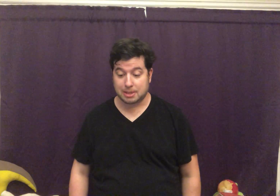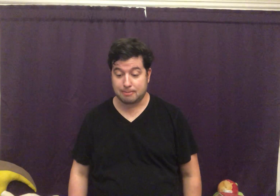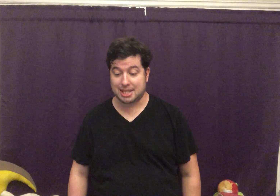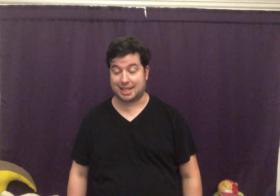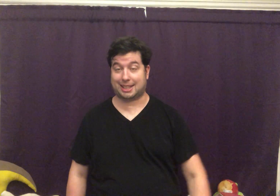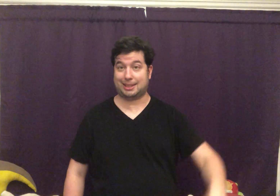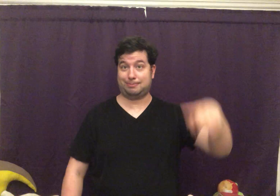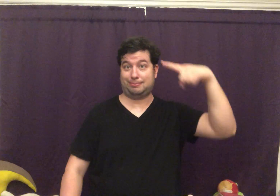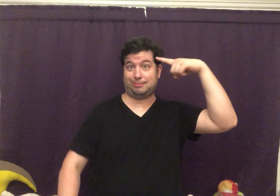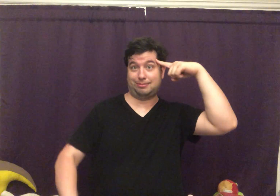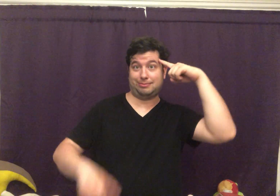Optimistic.